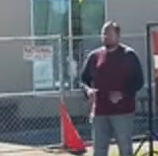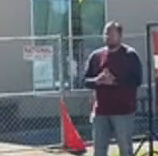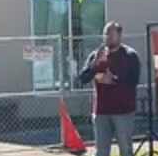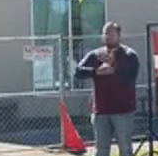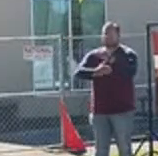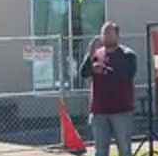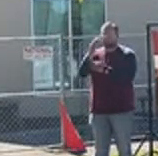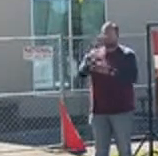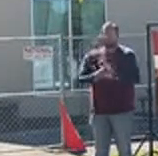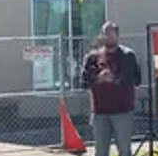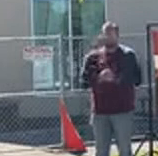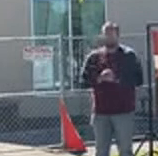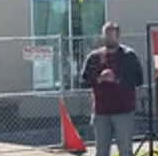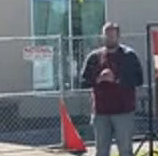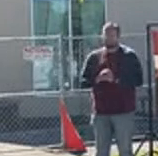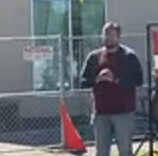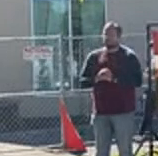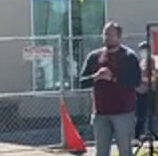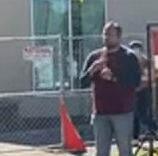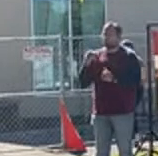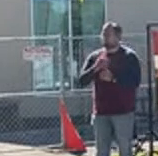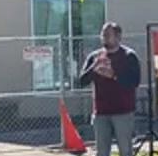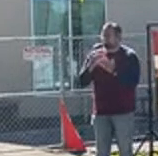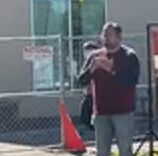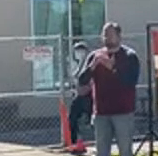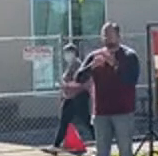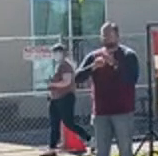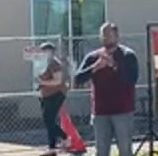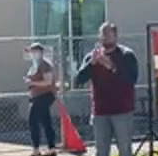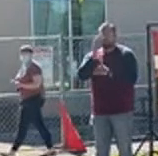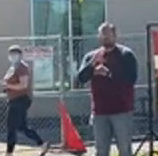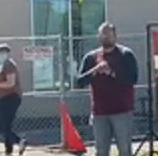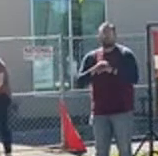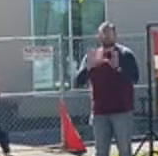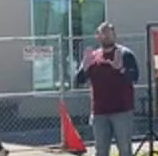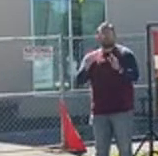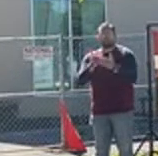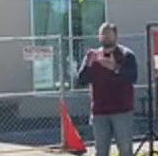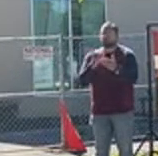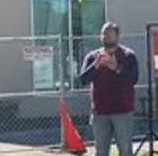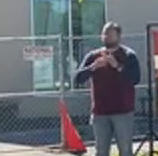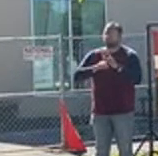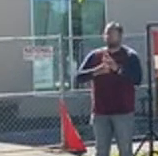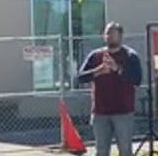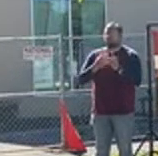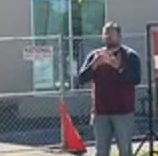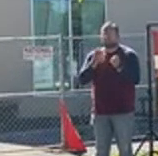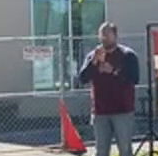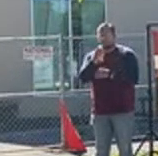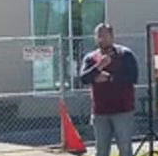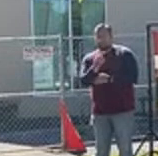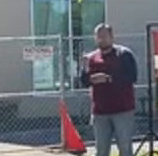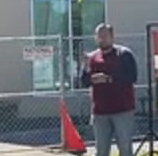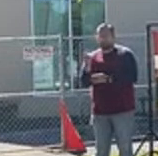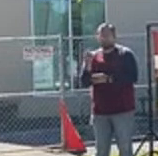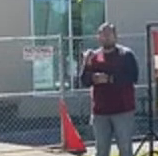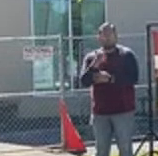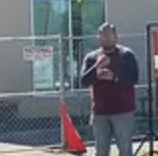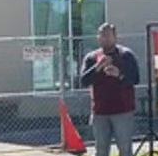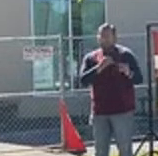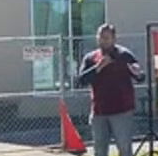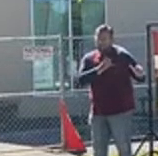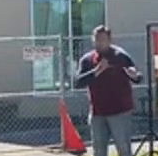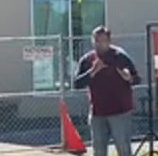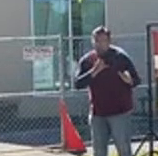Good morning. We're about to get started. All right, so before we start, just want to say we measured